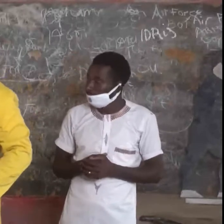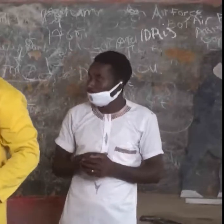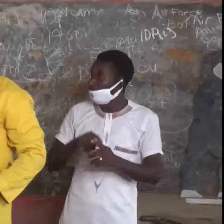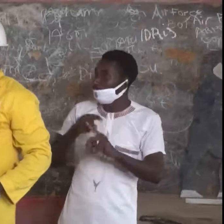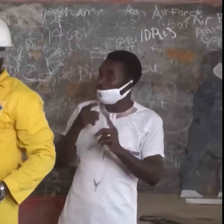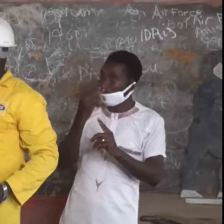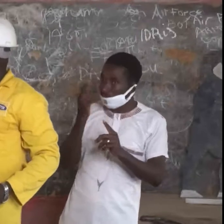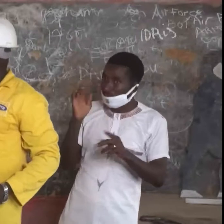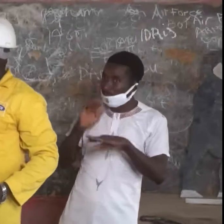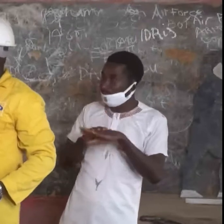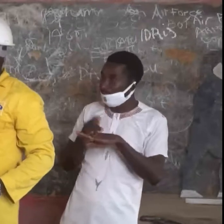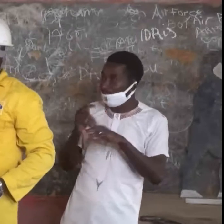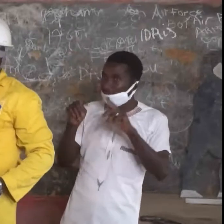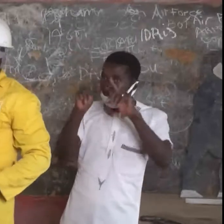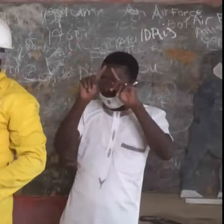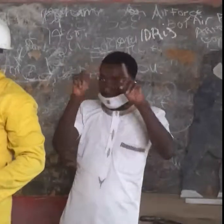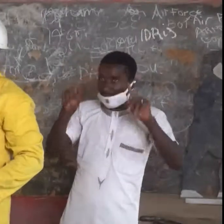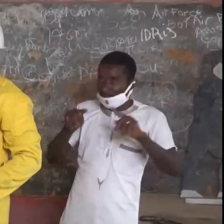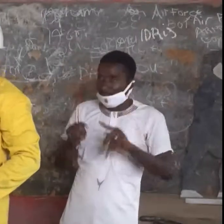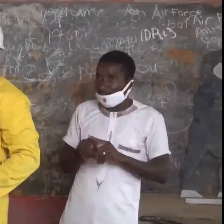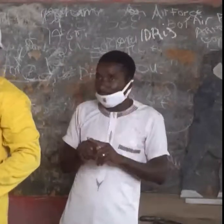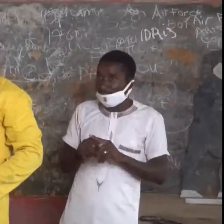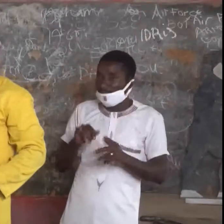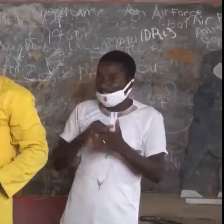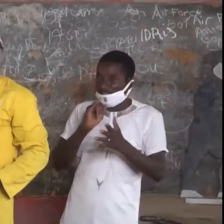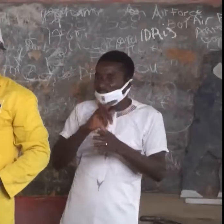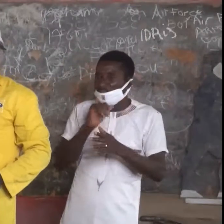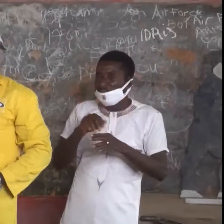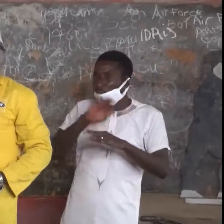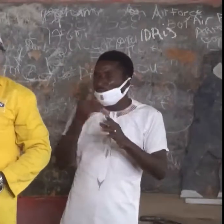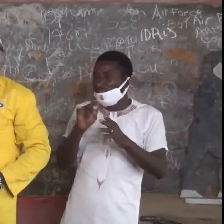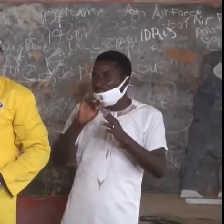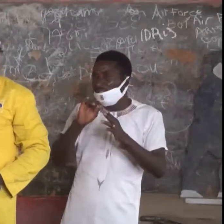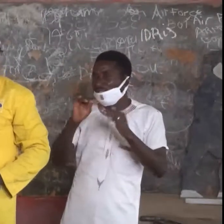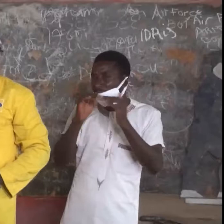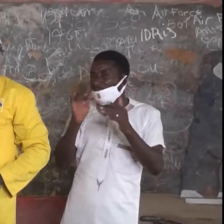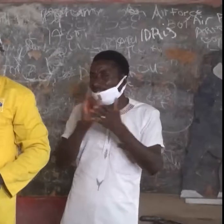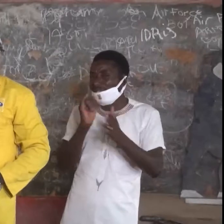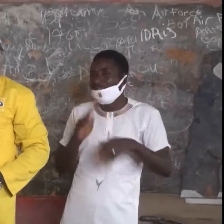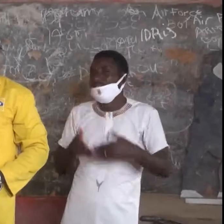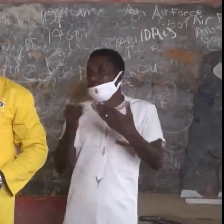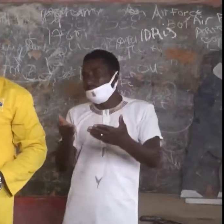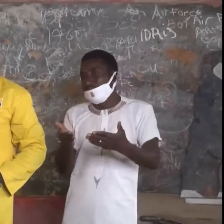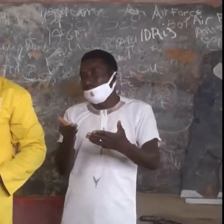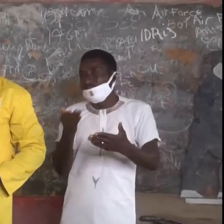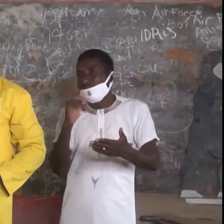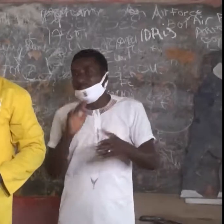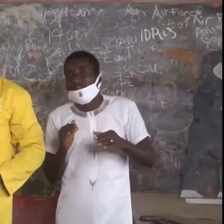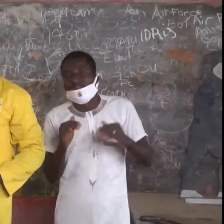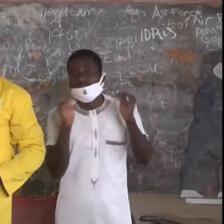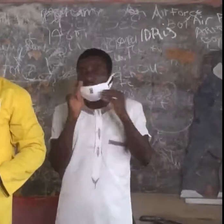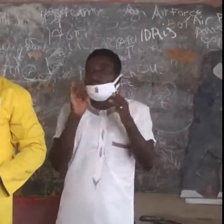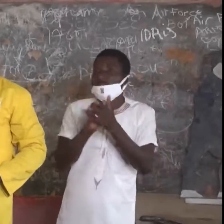When you look at the diagram, it is not all the measurement that are given. There are measurements that